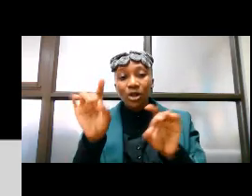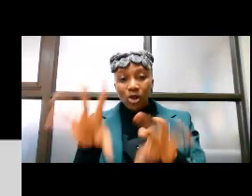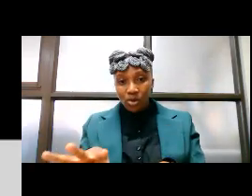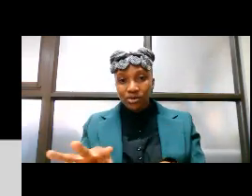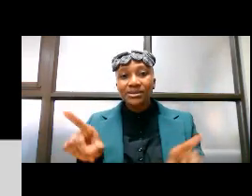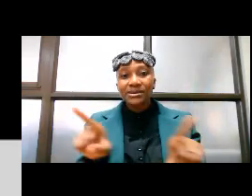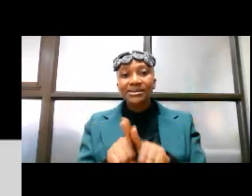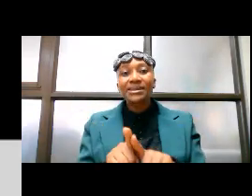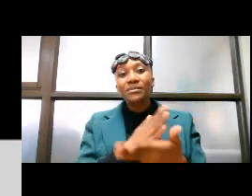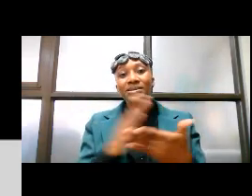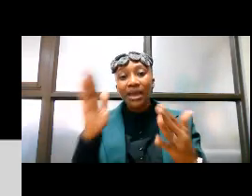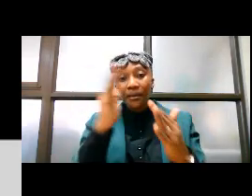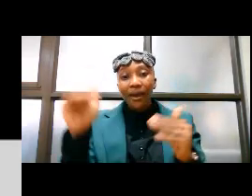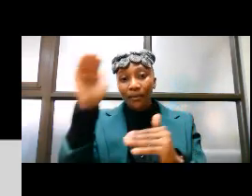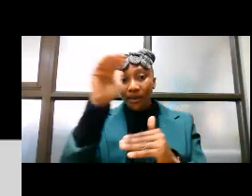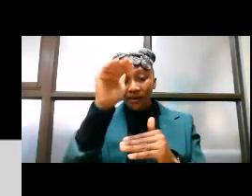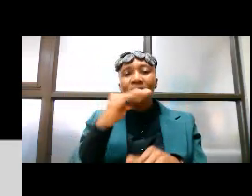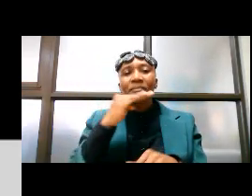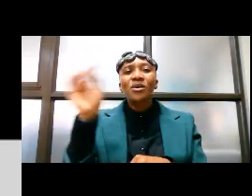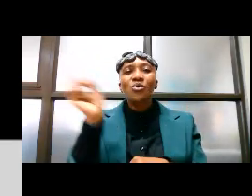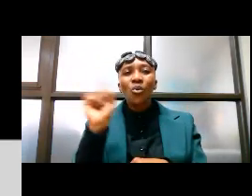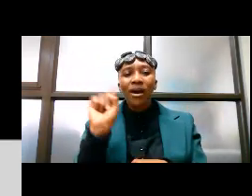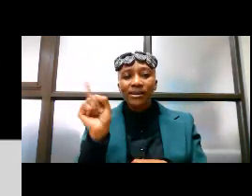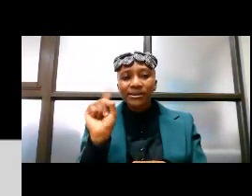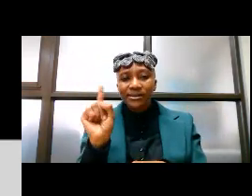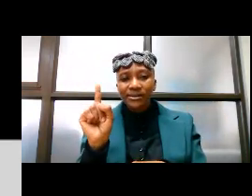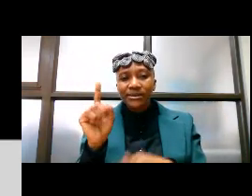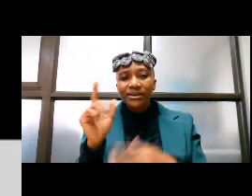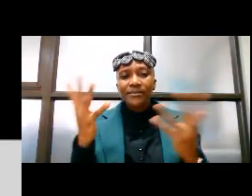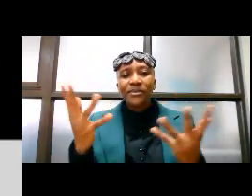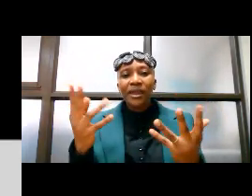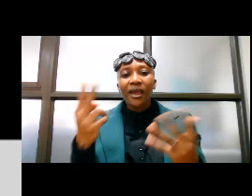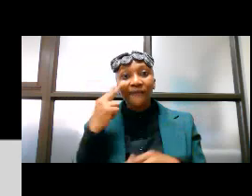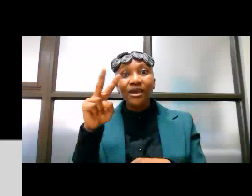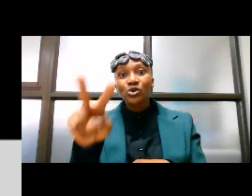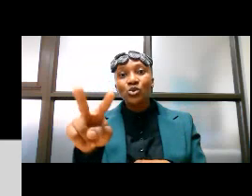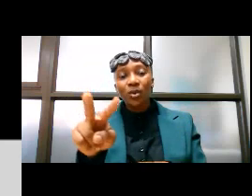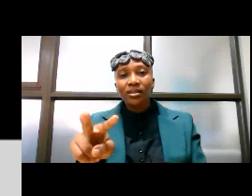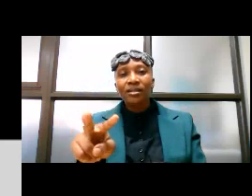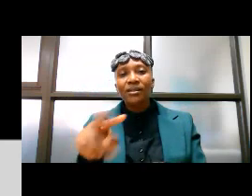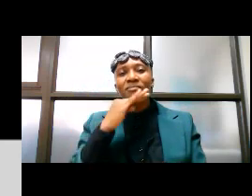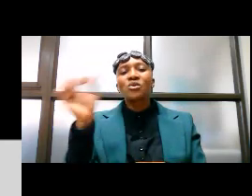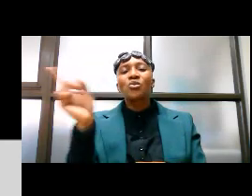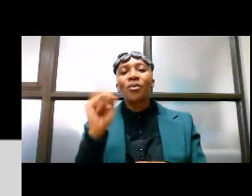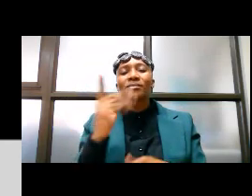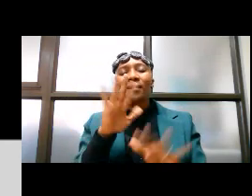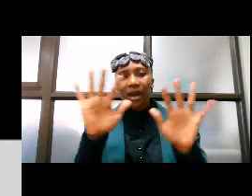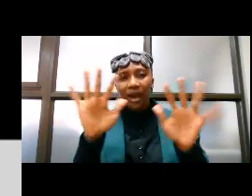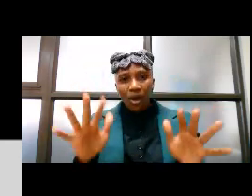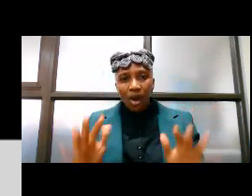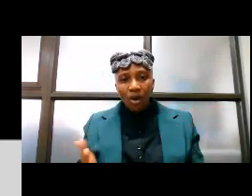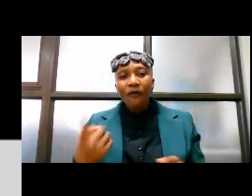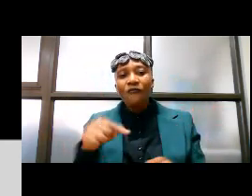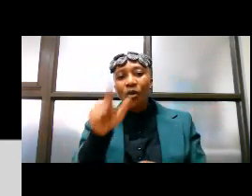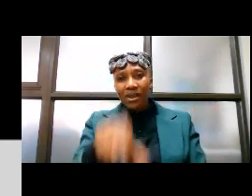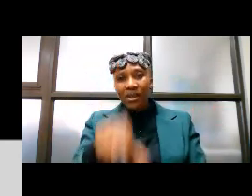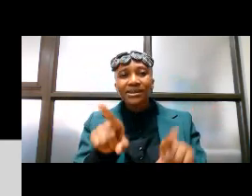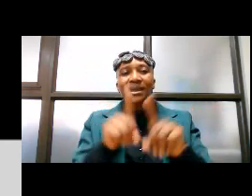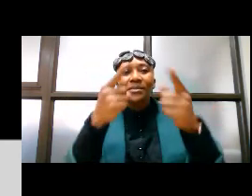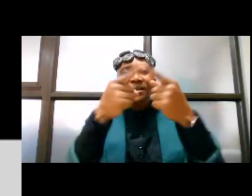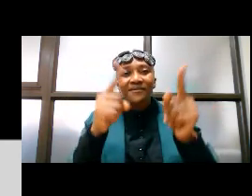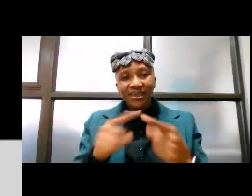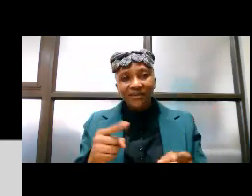It's a visual portrayal of what this would look like for a person and the different effects it would have on